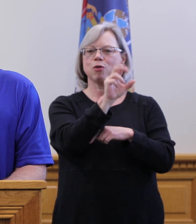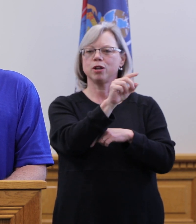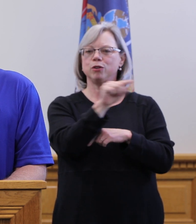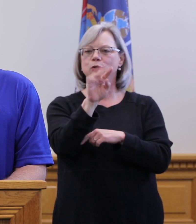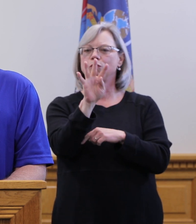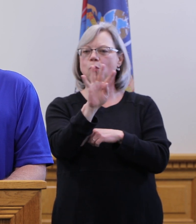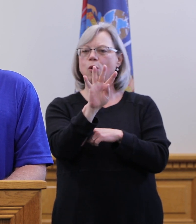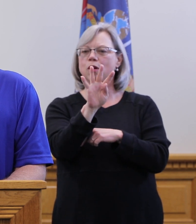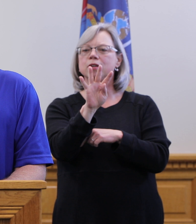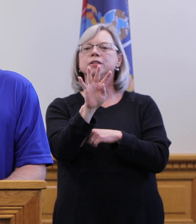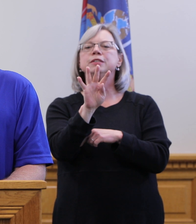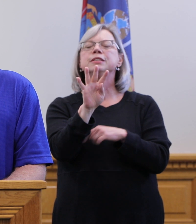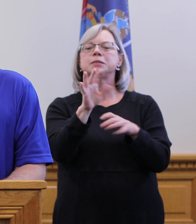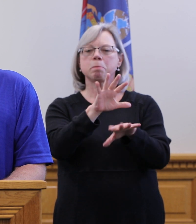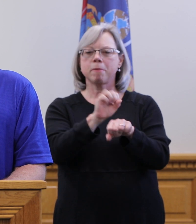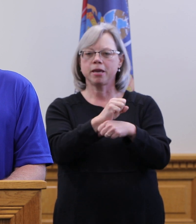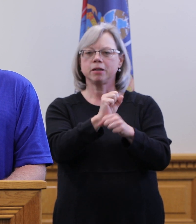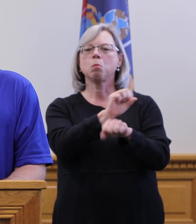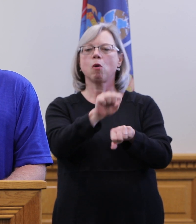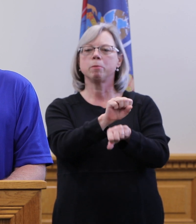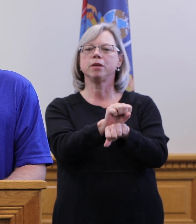appointment. Dial